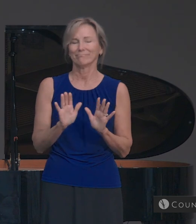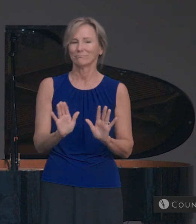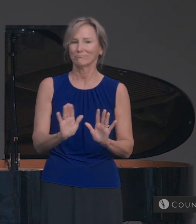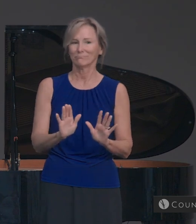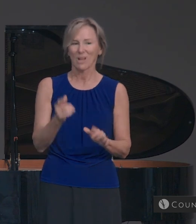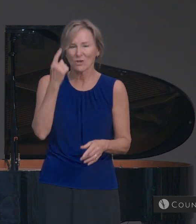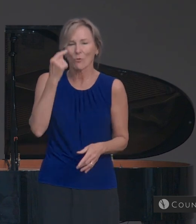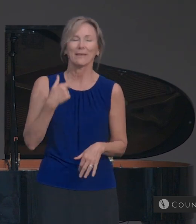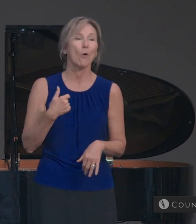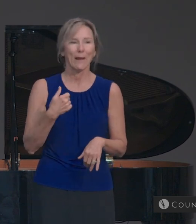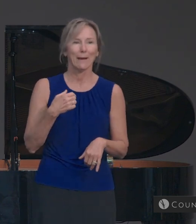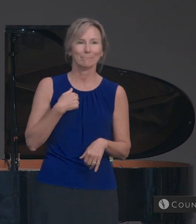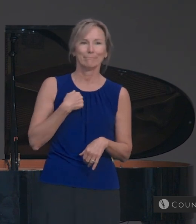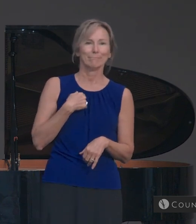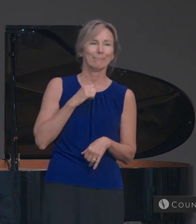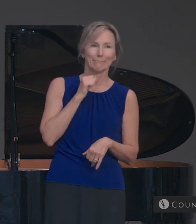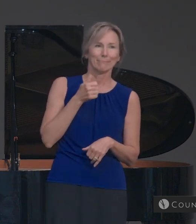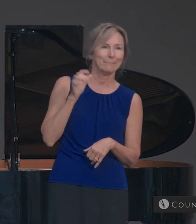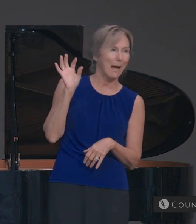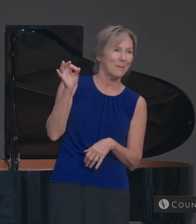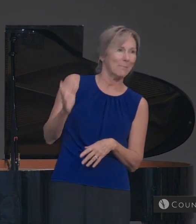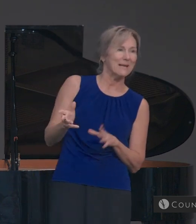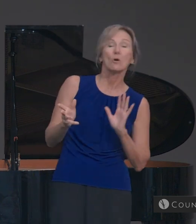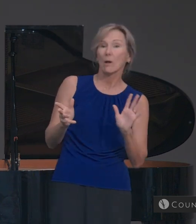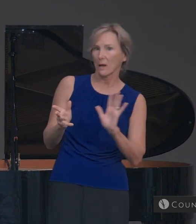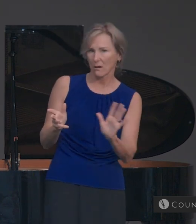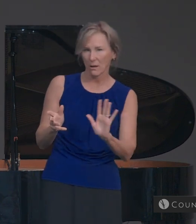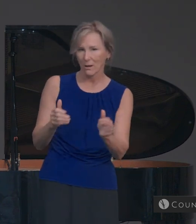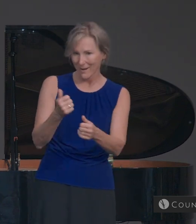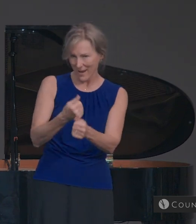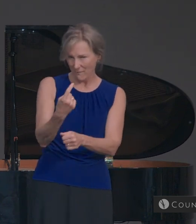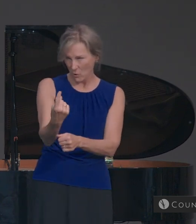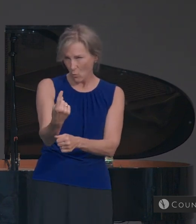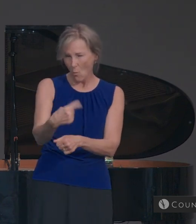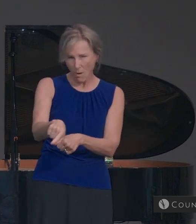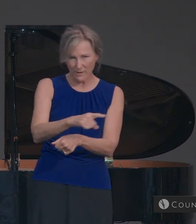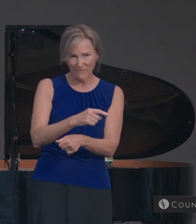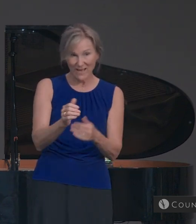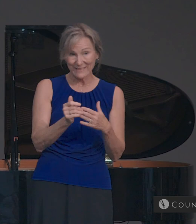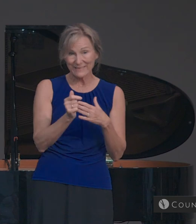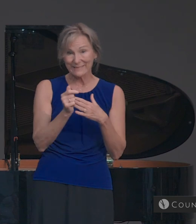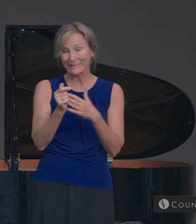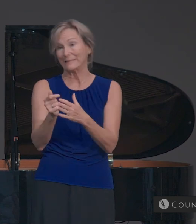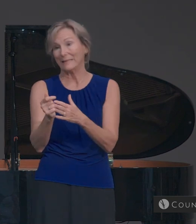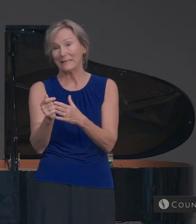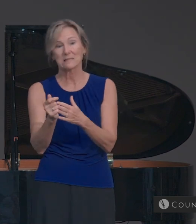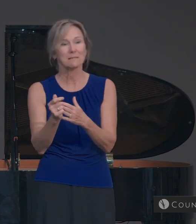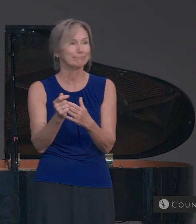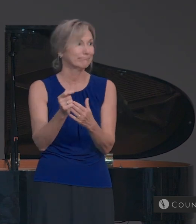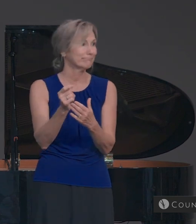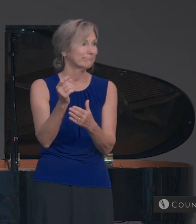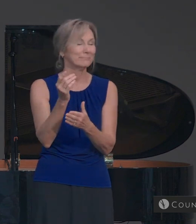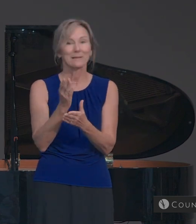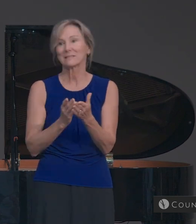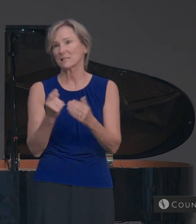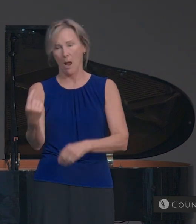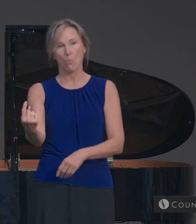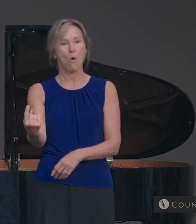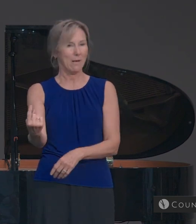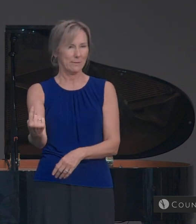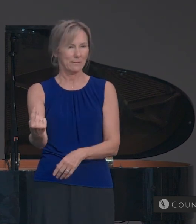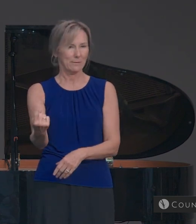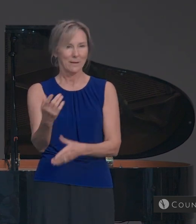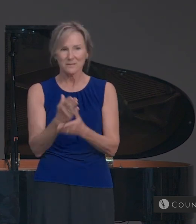one down, let me suggest that every one of us is a leader in our homes in some capacity, or everyone is a leader in